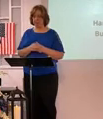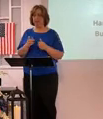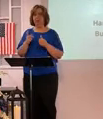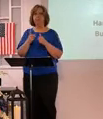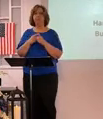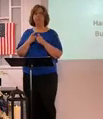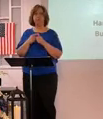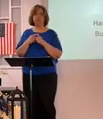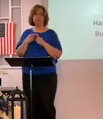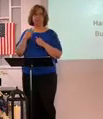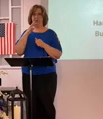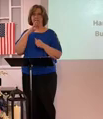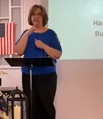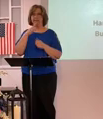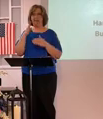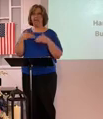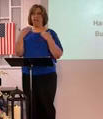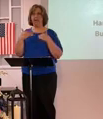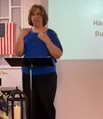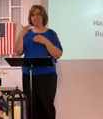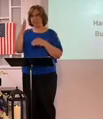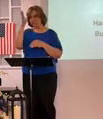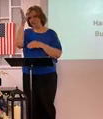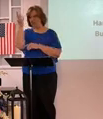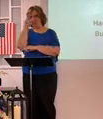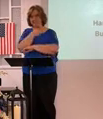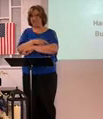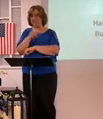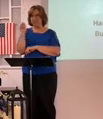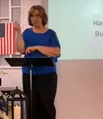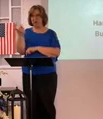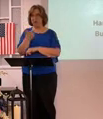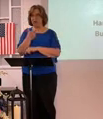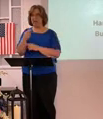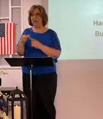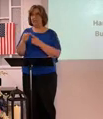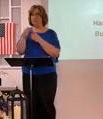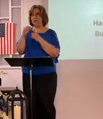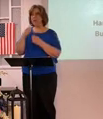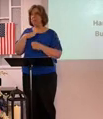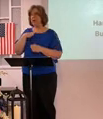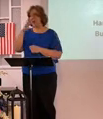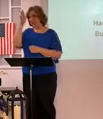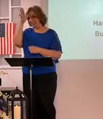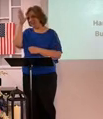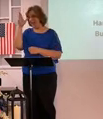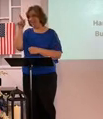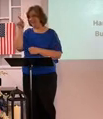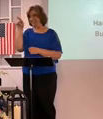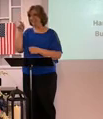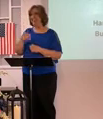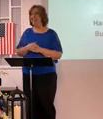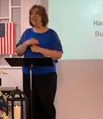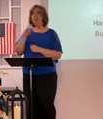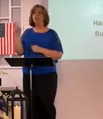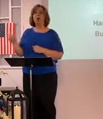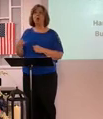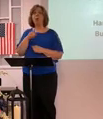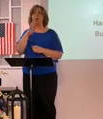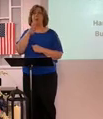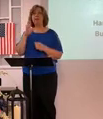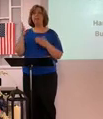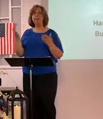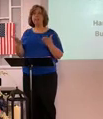first, I just want to say happy Father's Day to all your fathers out there, and especially my dad, who has always been there for